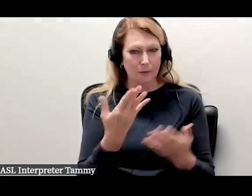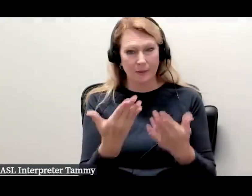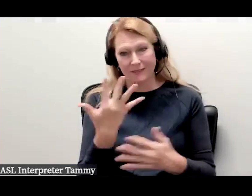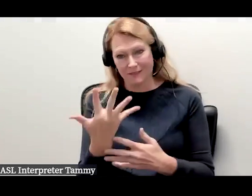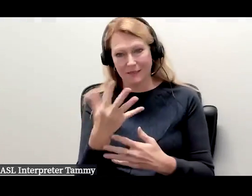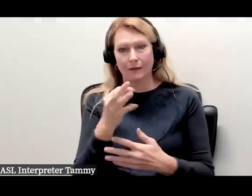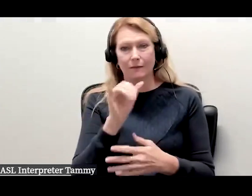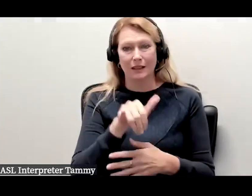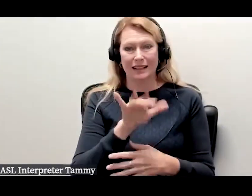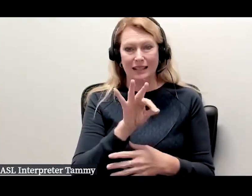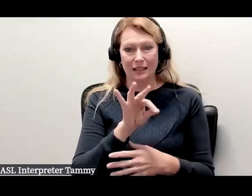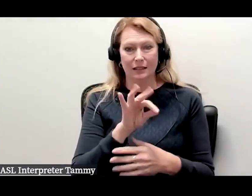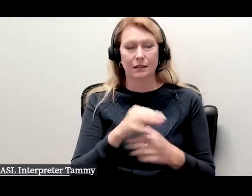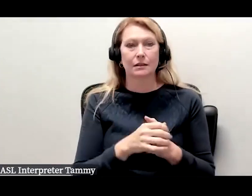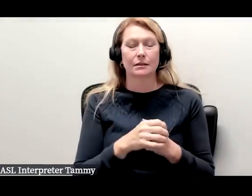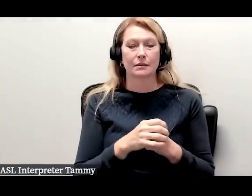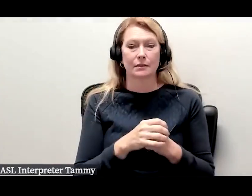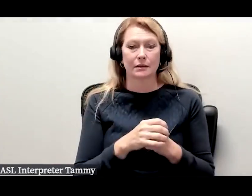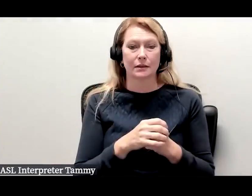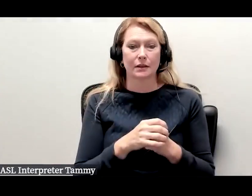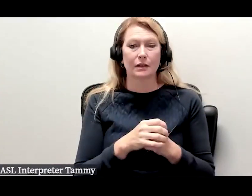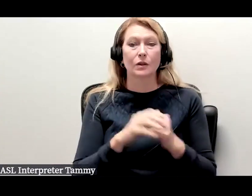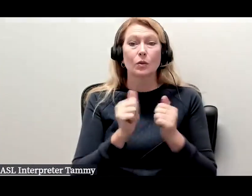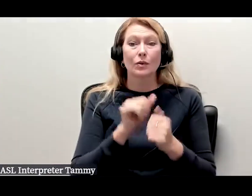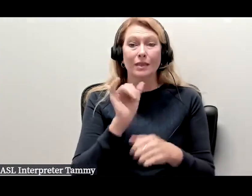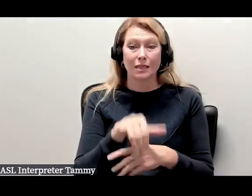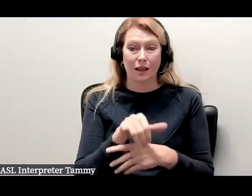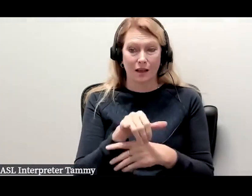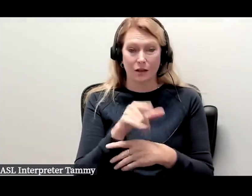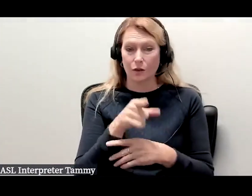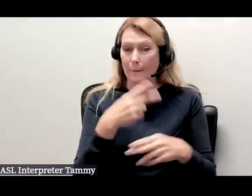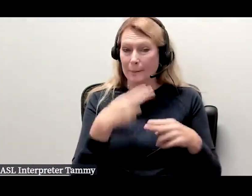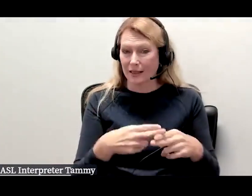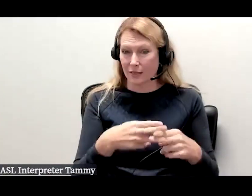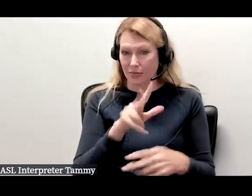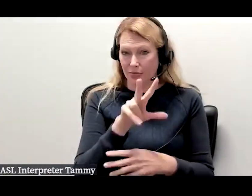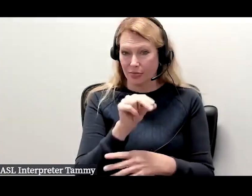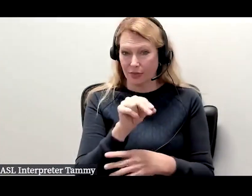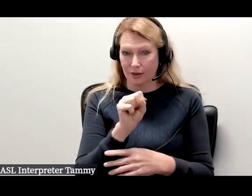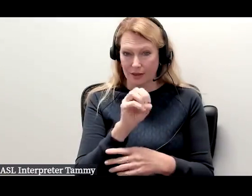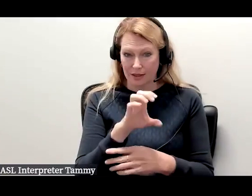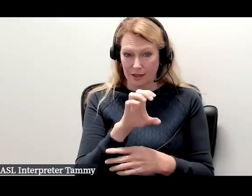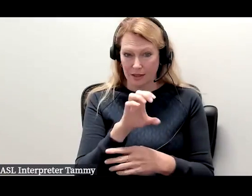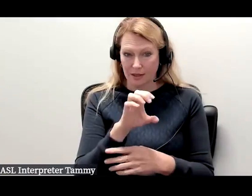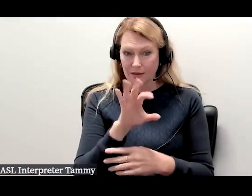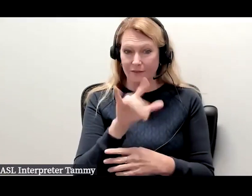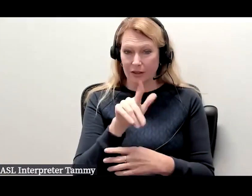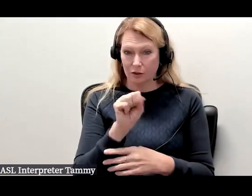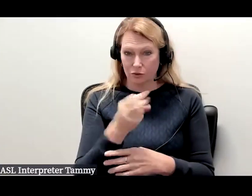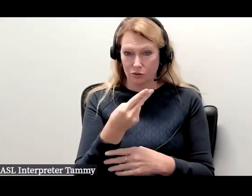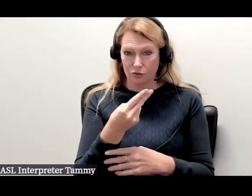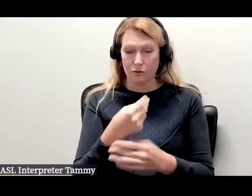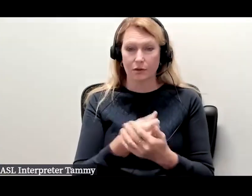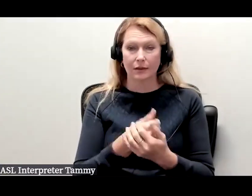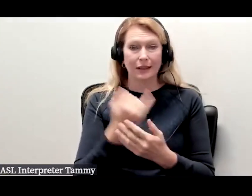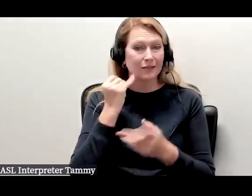9. Okay. And with that, and you mentioned 30-second flush, if folks have been out